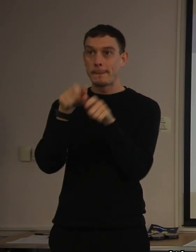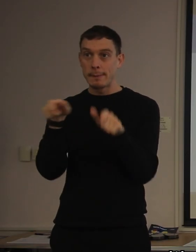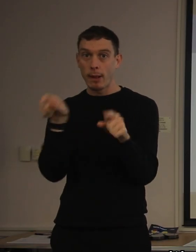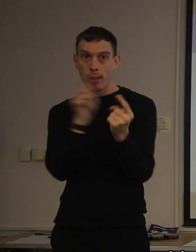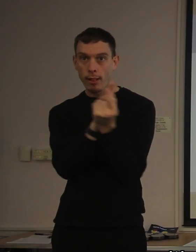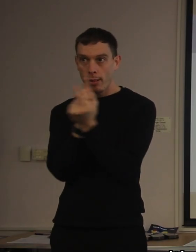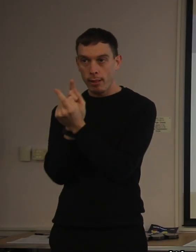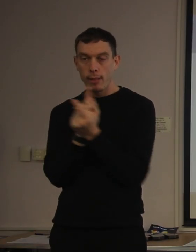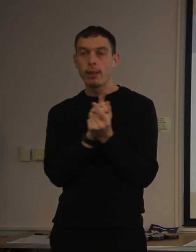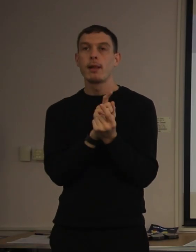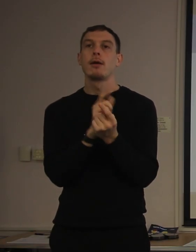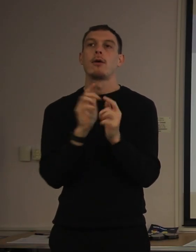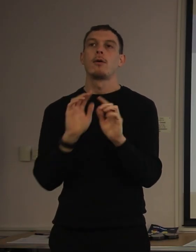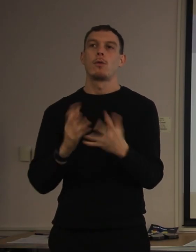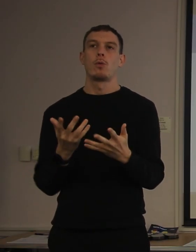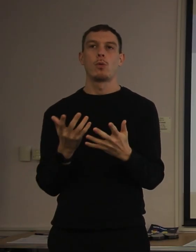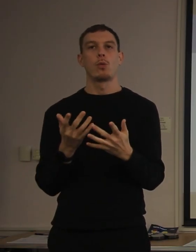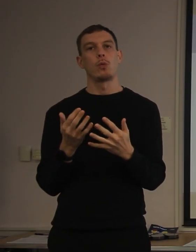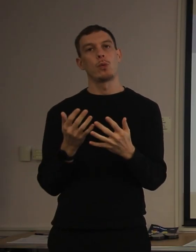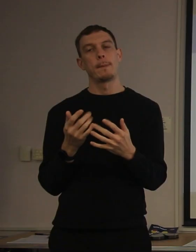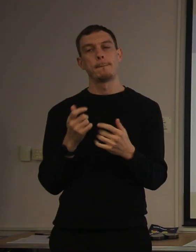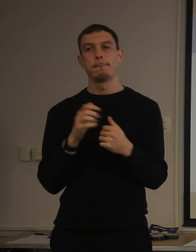people, or you like